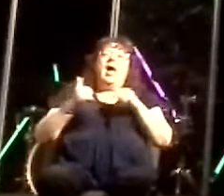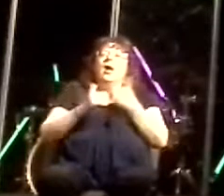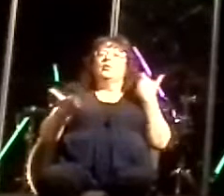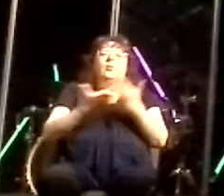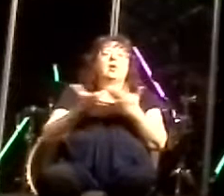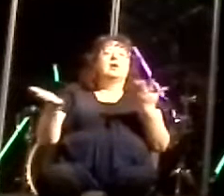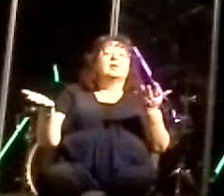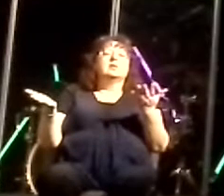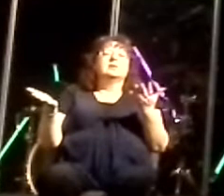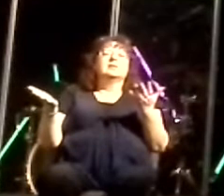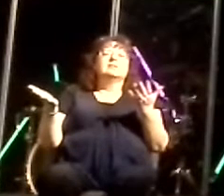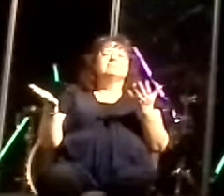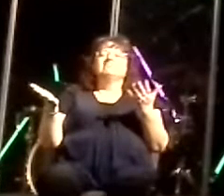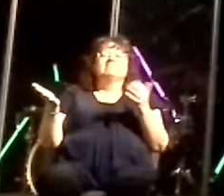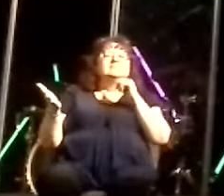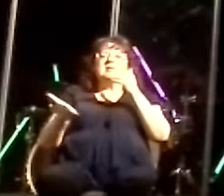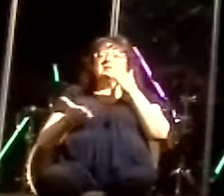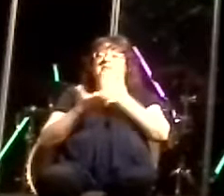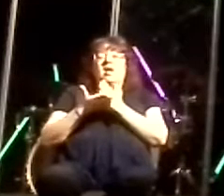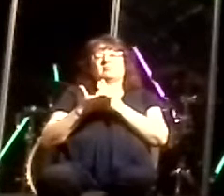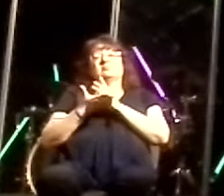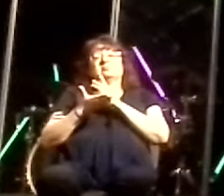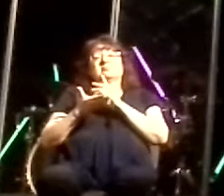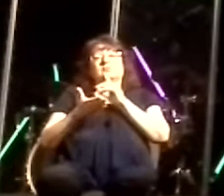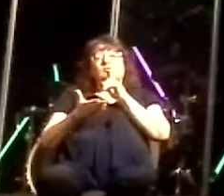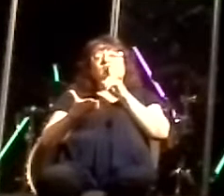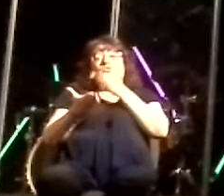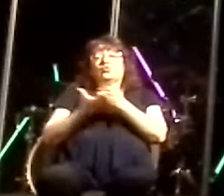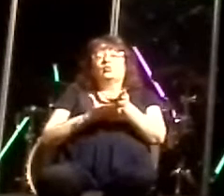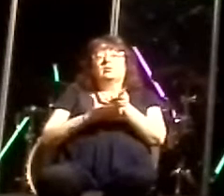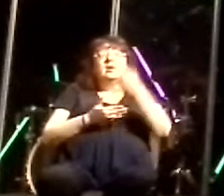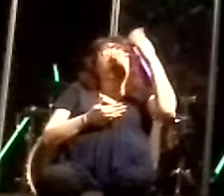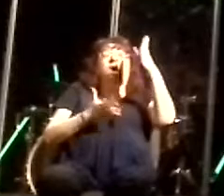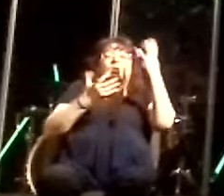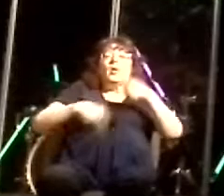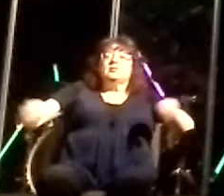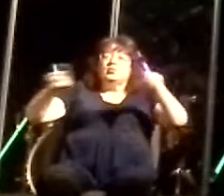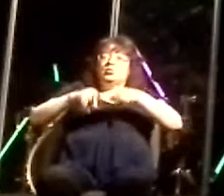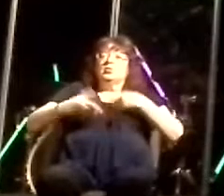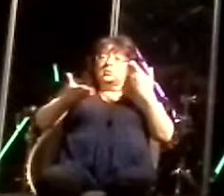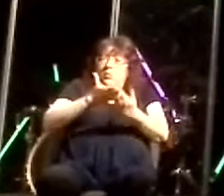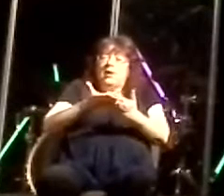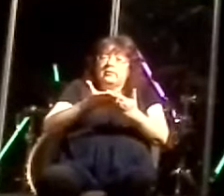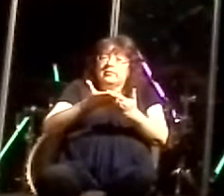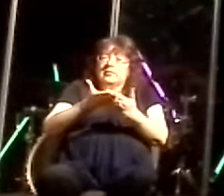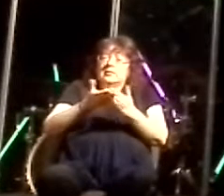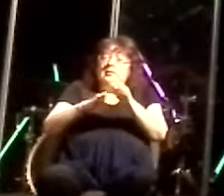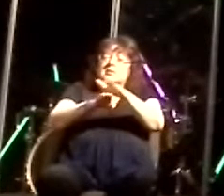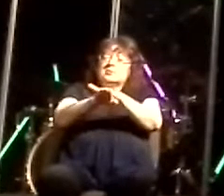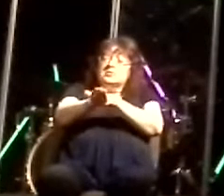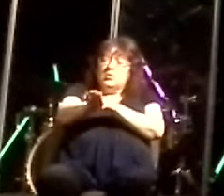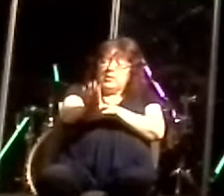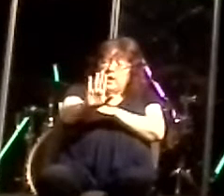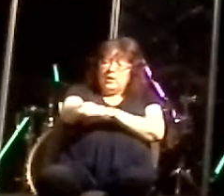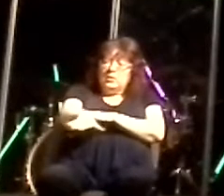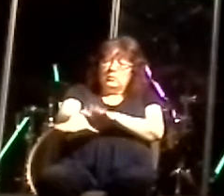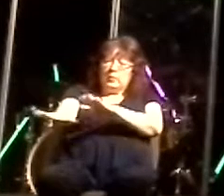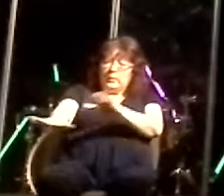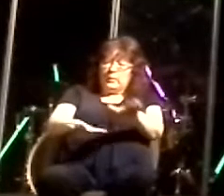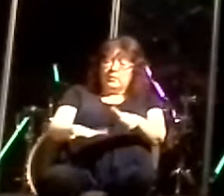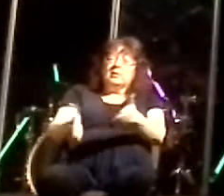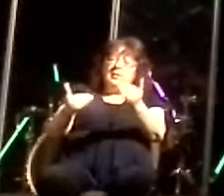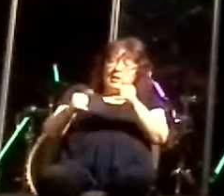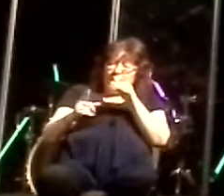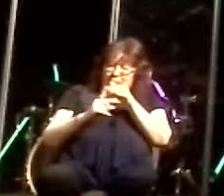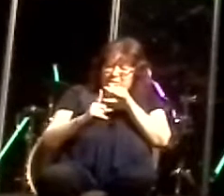here, it doesn't stop the fact that God wanted you here today. He wanted to slow your roll down long enough